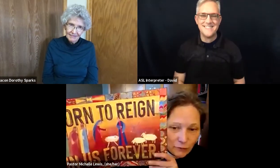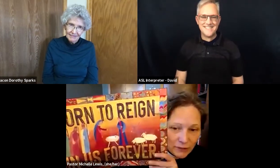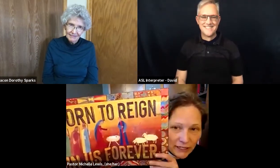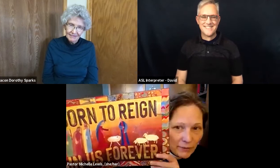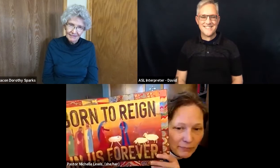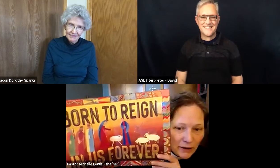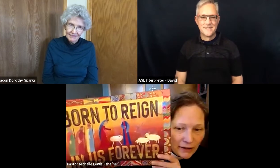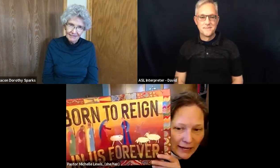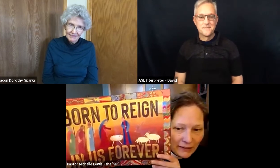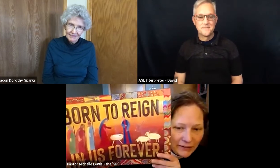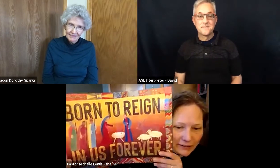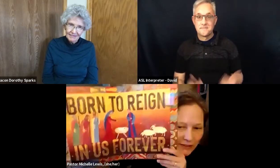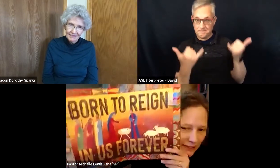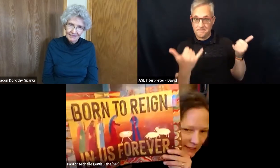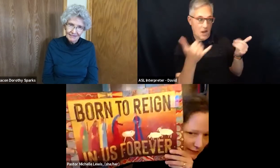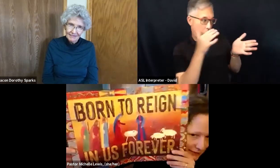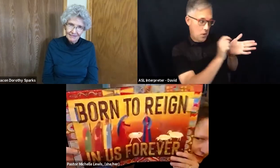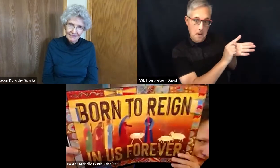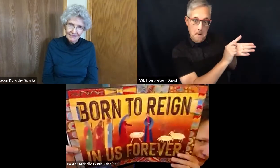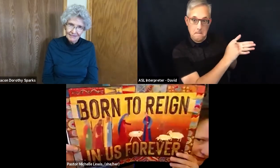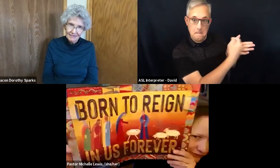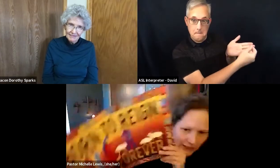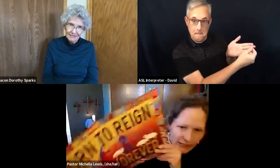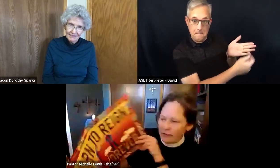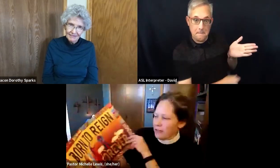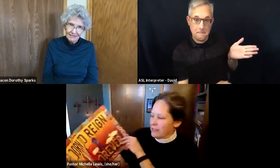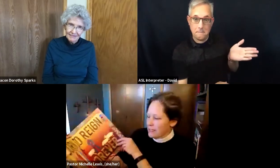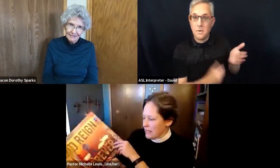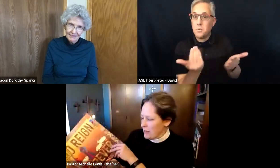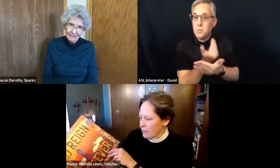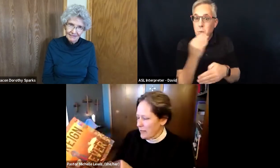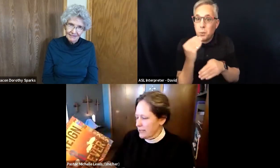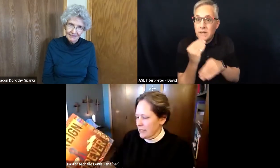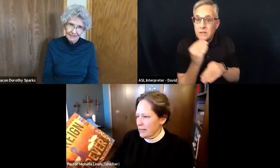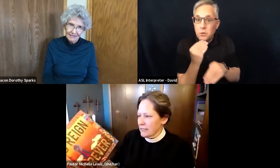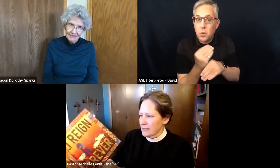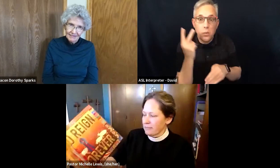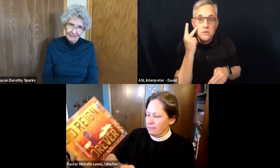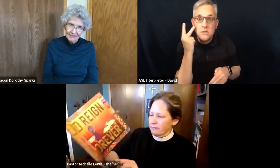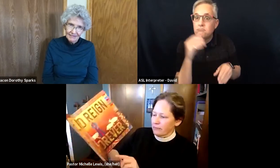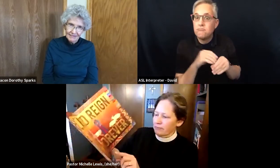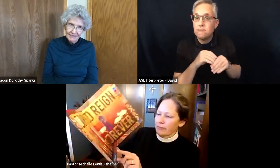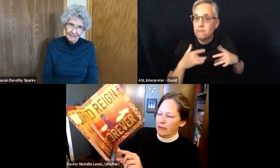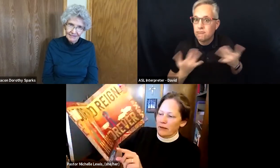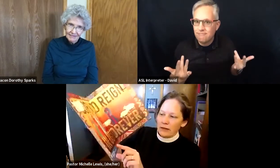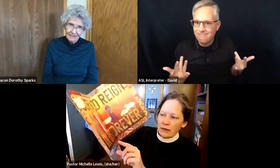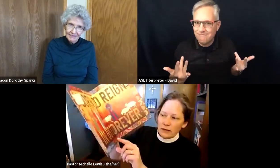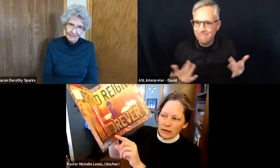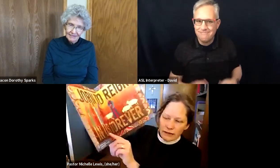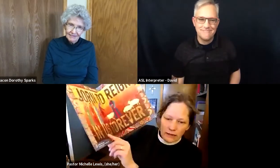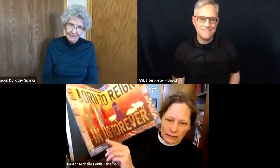And we'll open up our calendar, our window on the calendar, and see what it says.